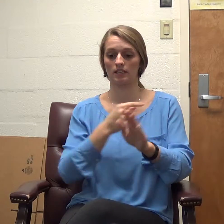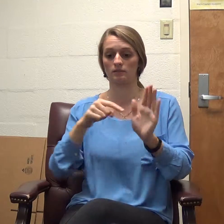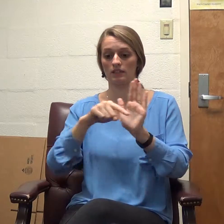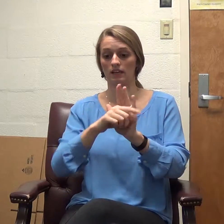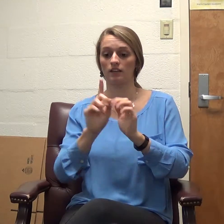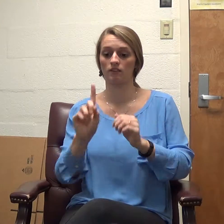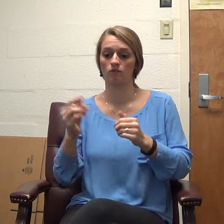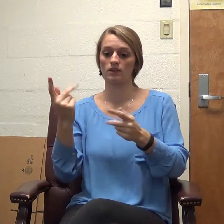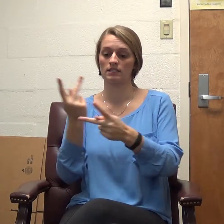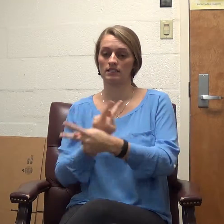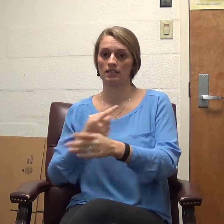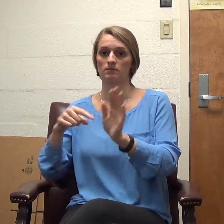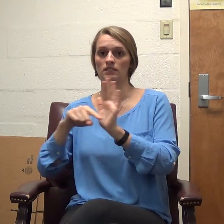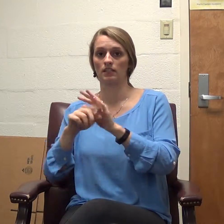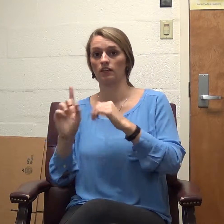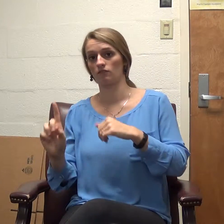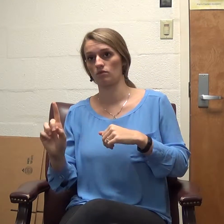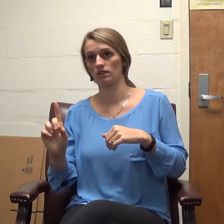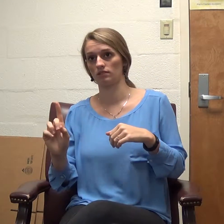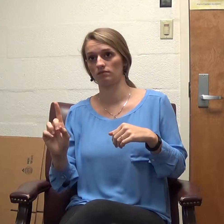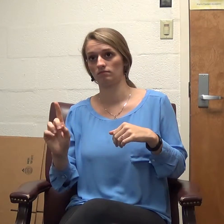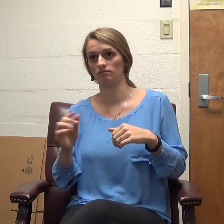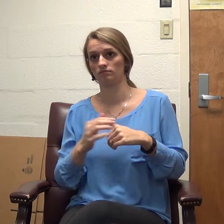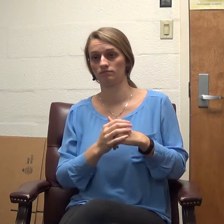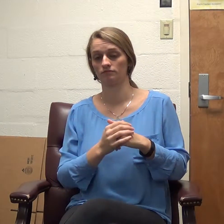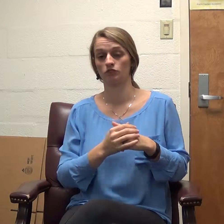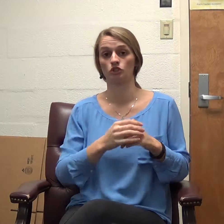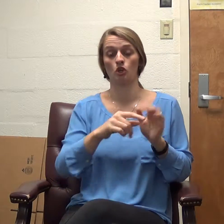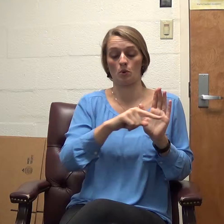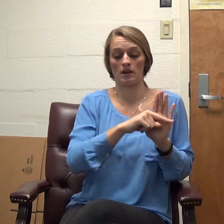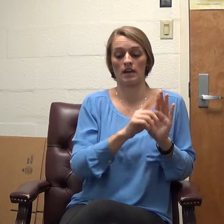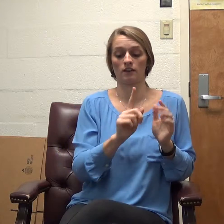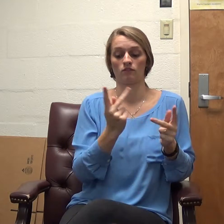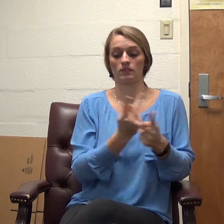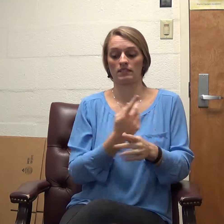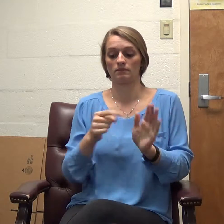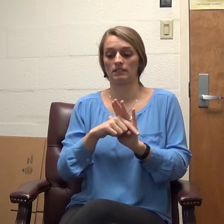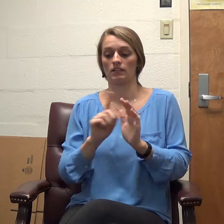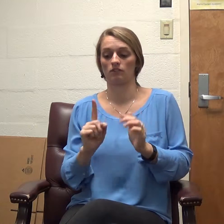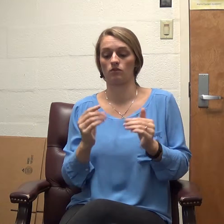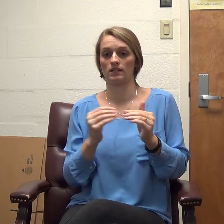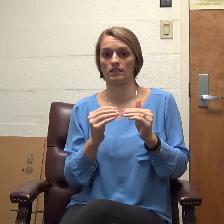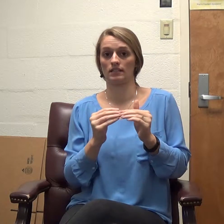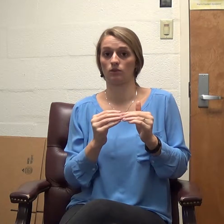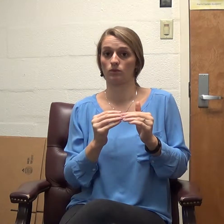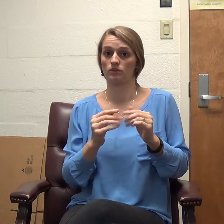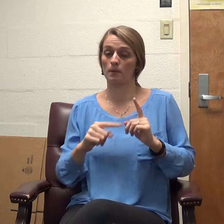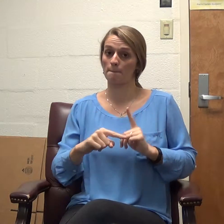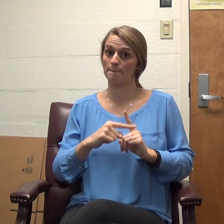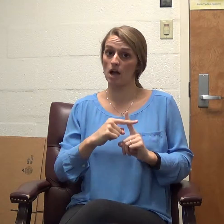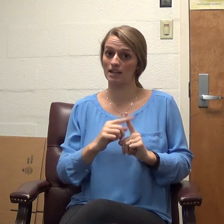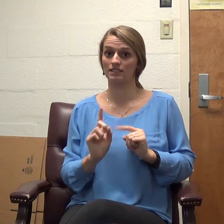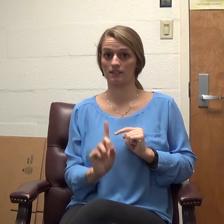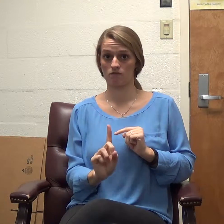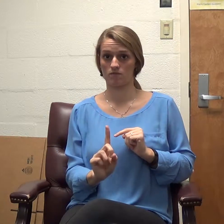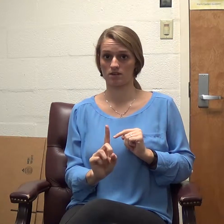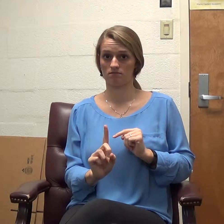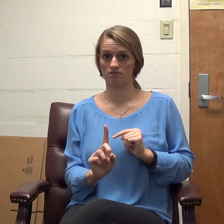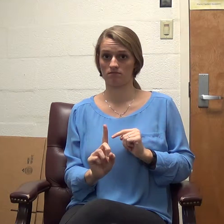1. Well, now this equals negative 1 times negative 1 is positive 1 times negative 1 equals negative 1 again. And so I could tell you